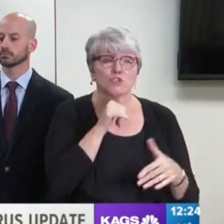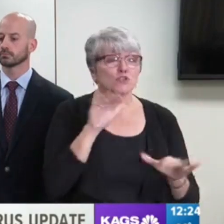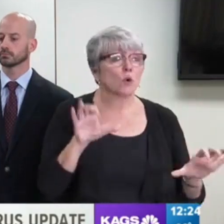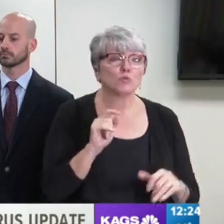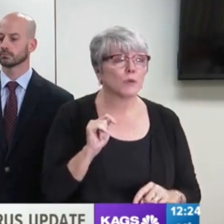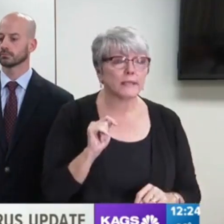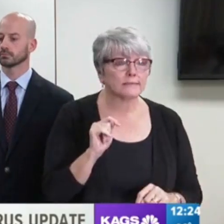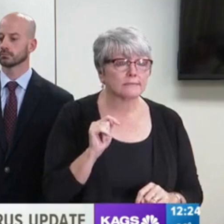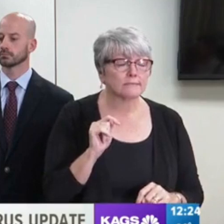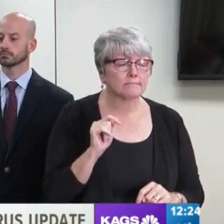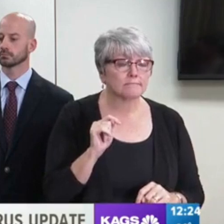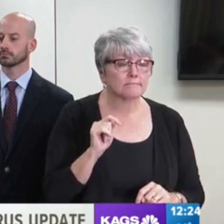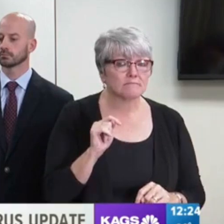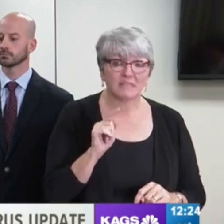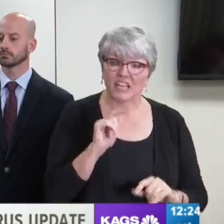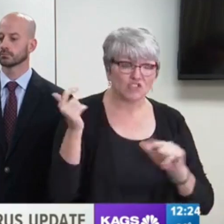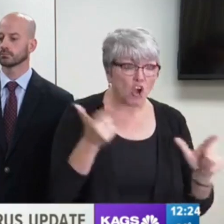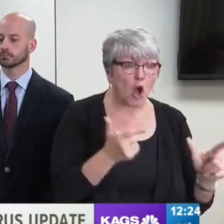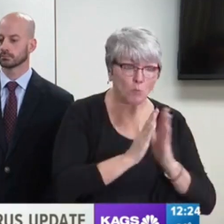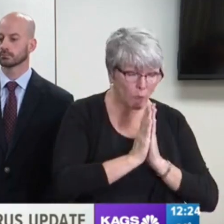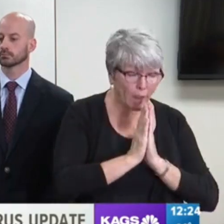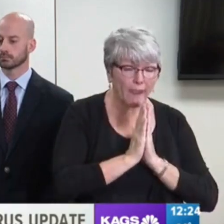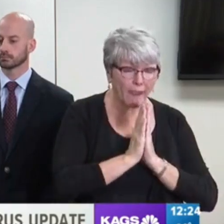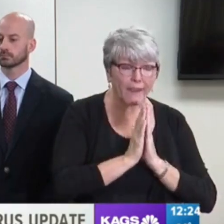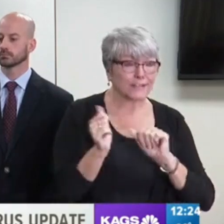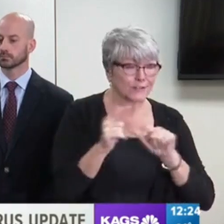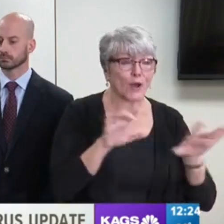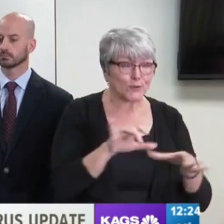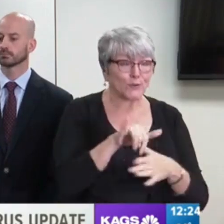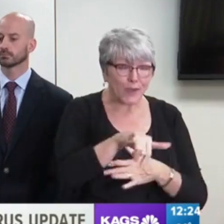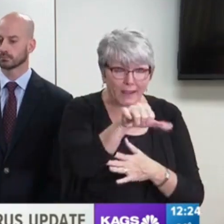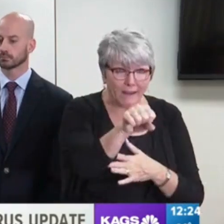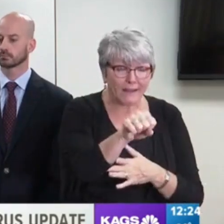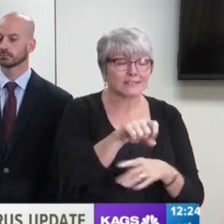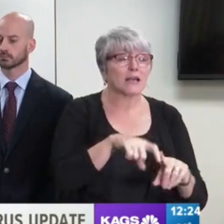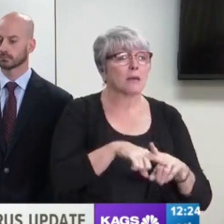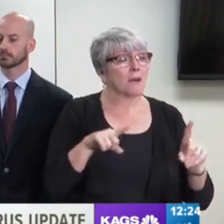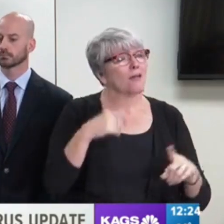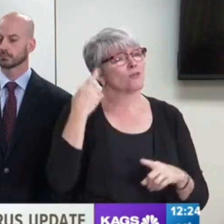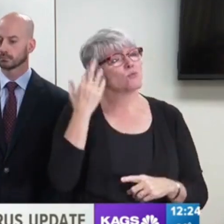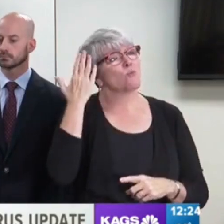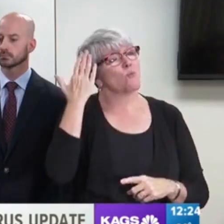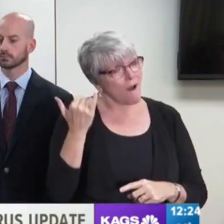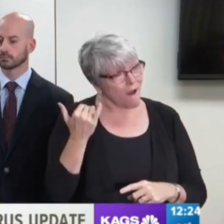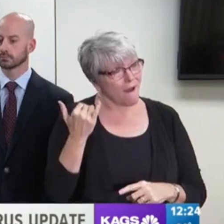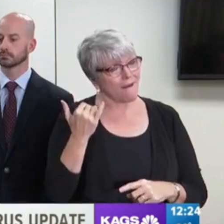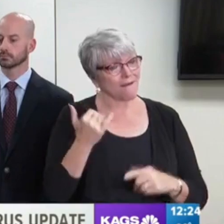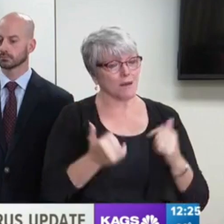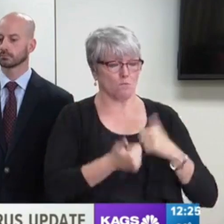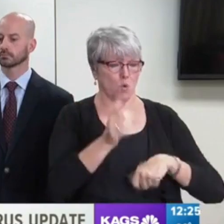it. Let's all pray. Let's do that. But there's a reason why